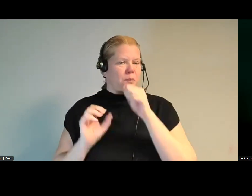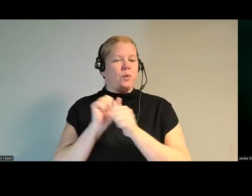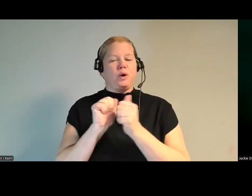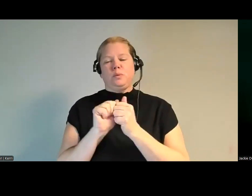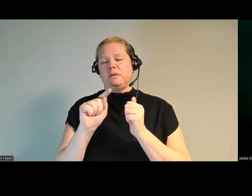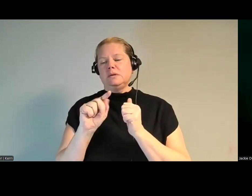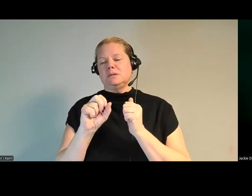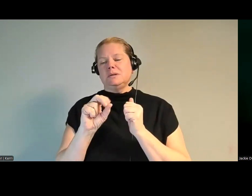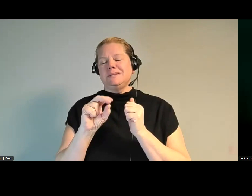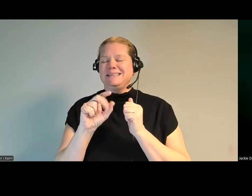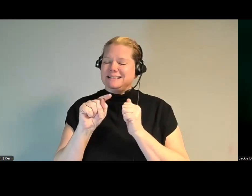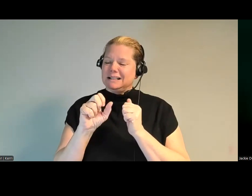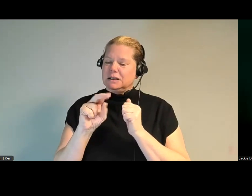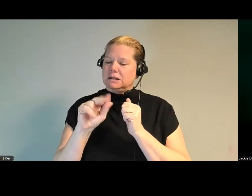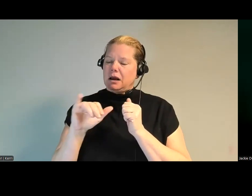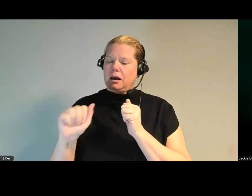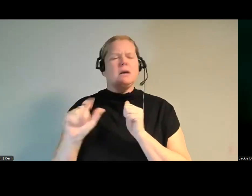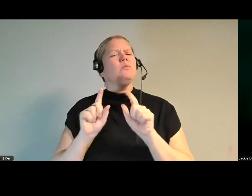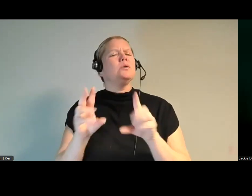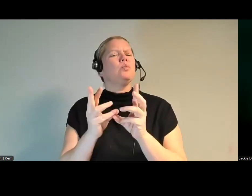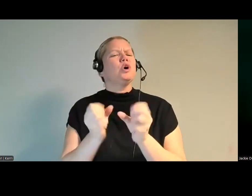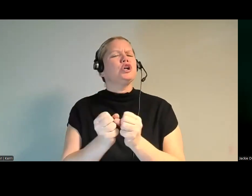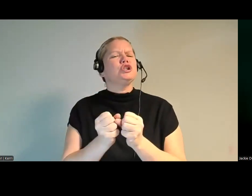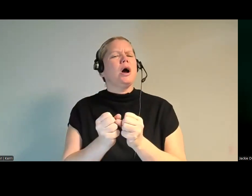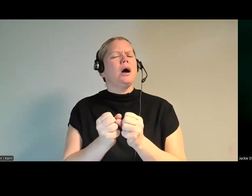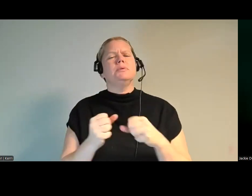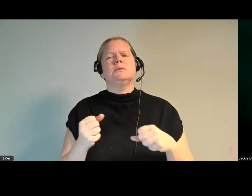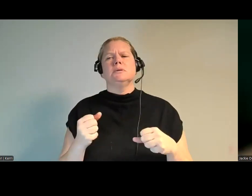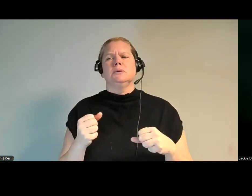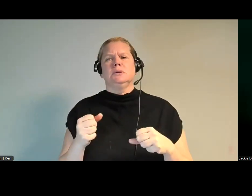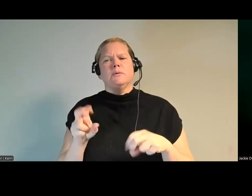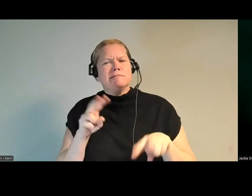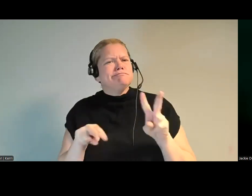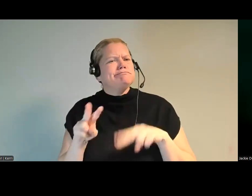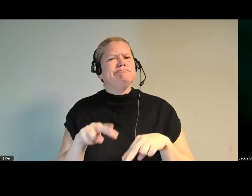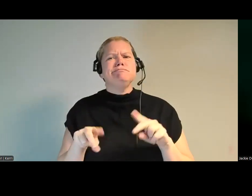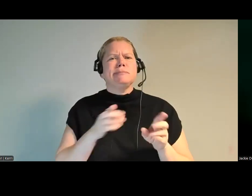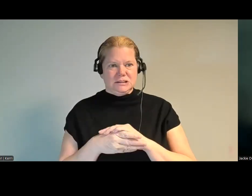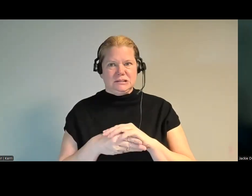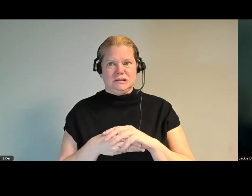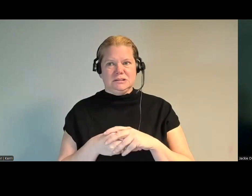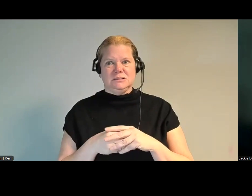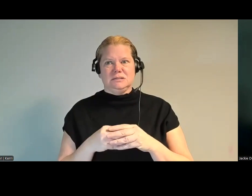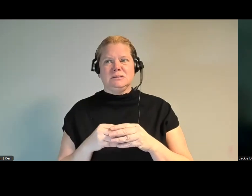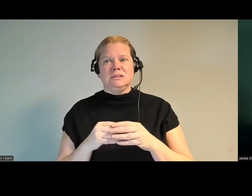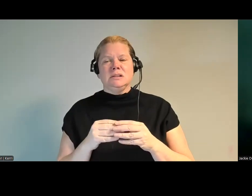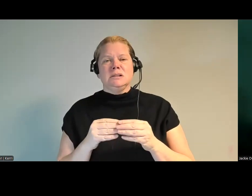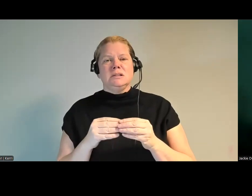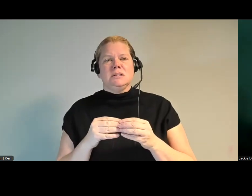Tanaya. We went to a couple of the workshops and really looking at what are some other areas we want to look at. So